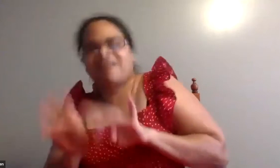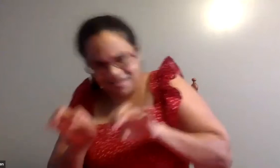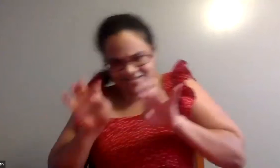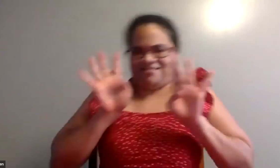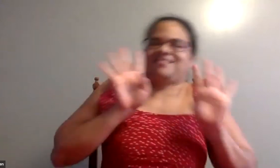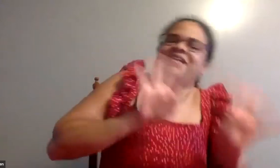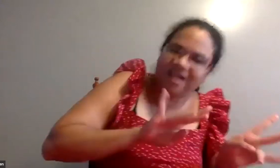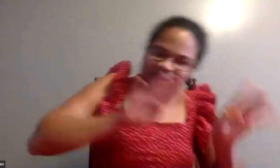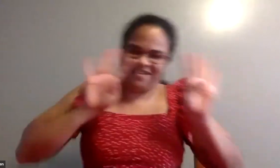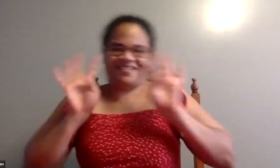We dance merrily.